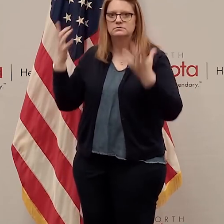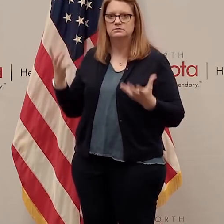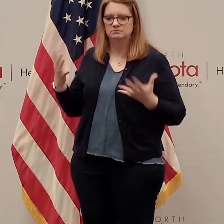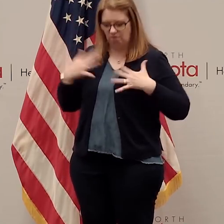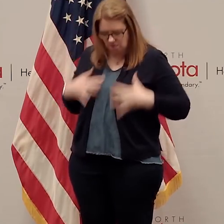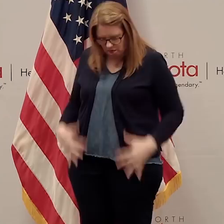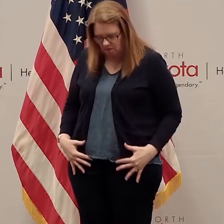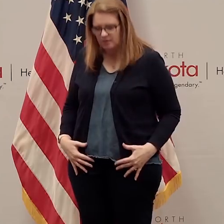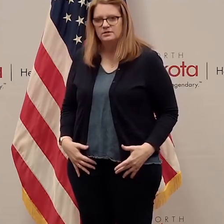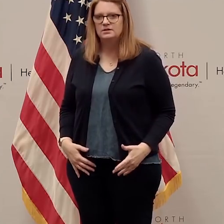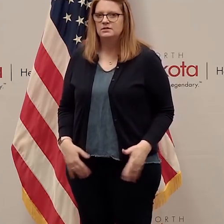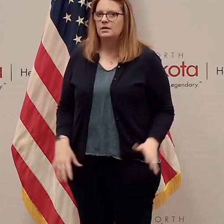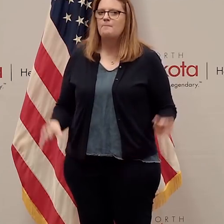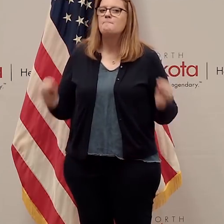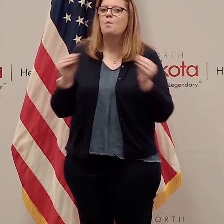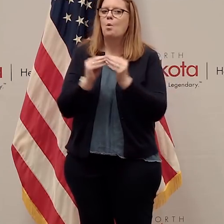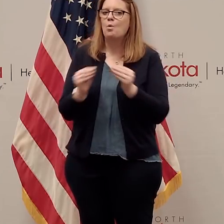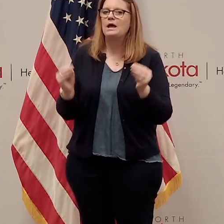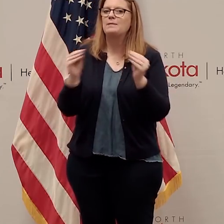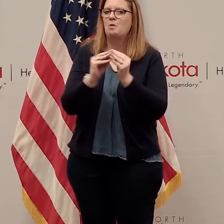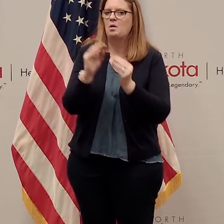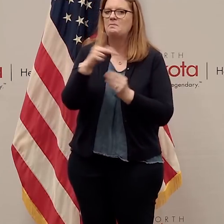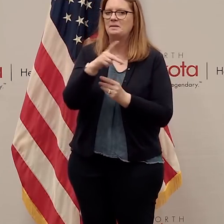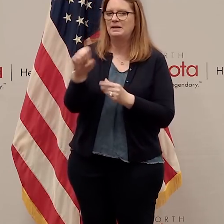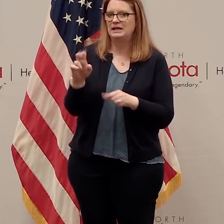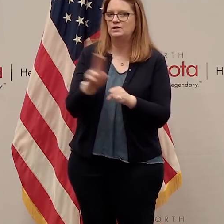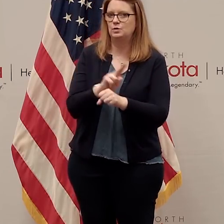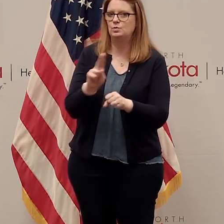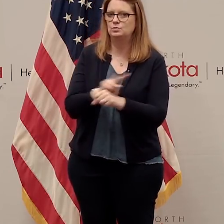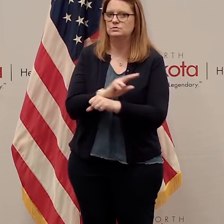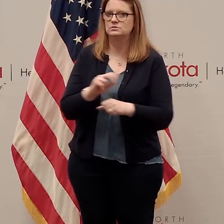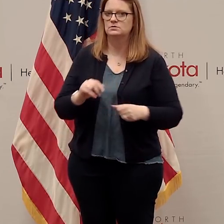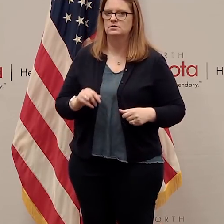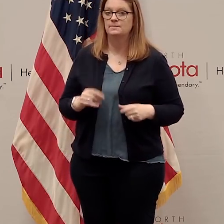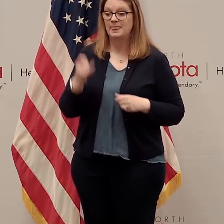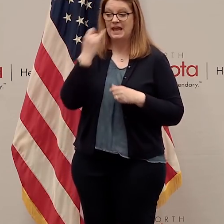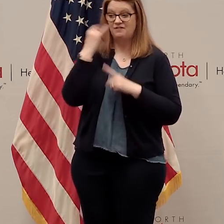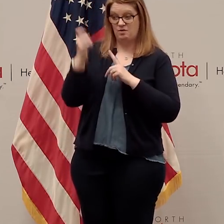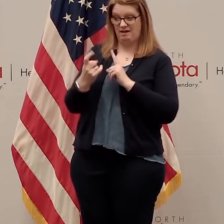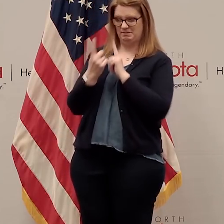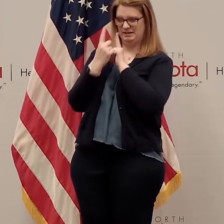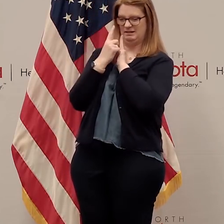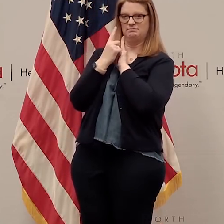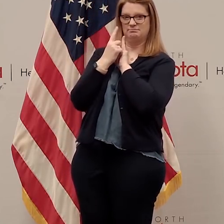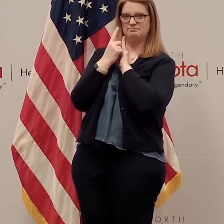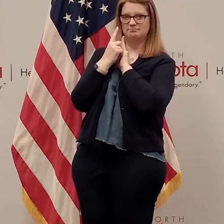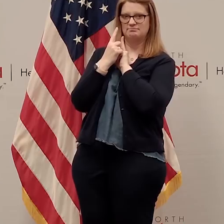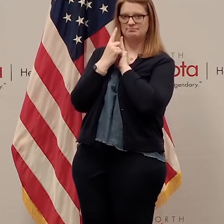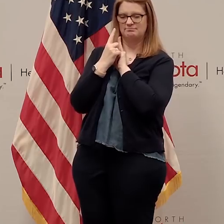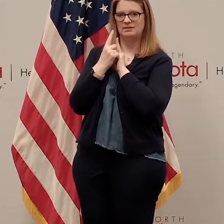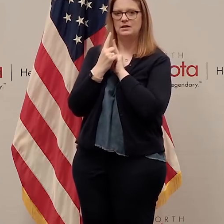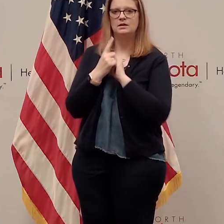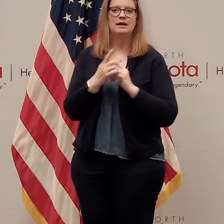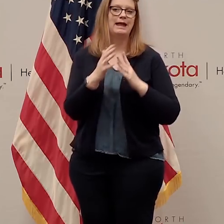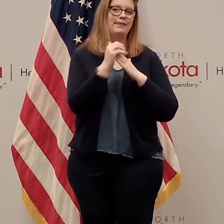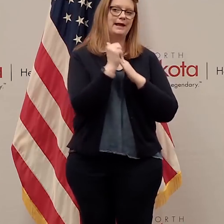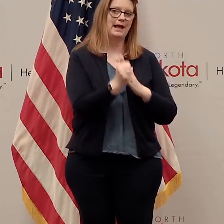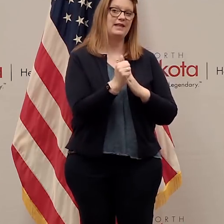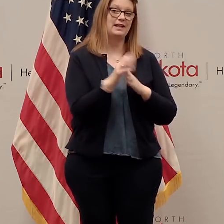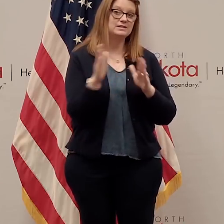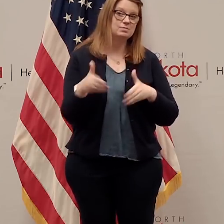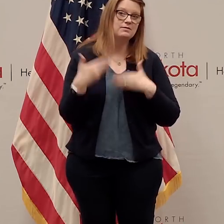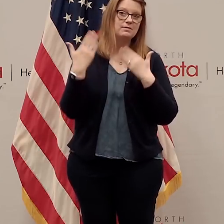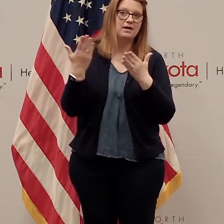we're going to see more and more PPE that are used where people have to be in close contact. The guidelines you saw that we offered today for those personal